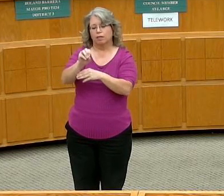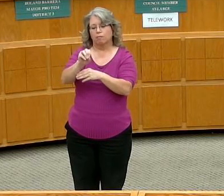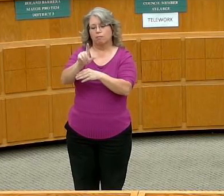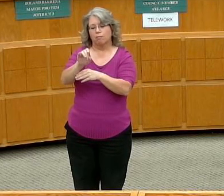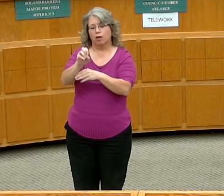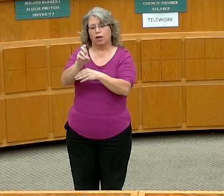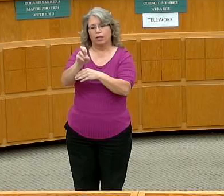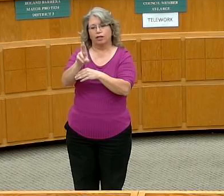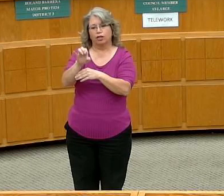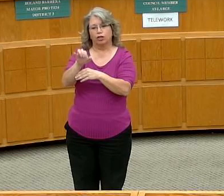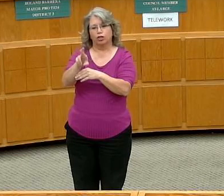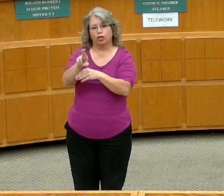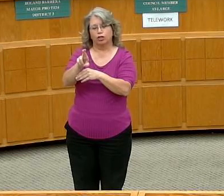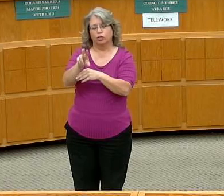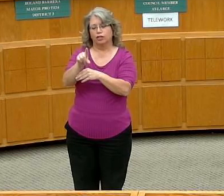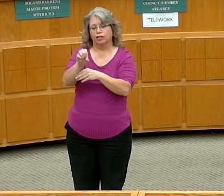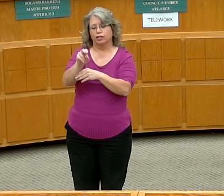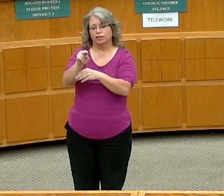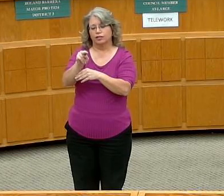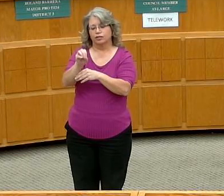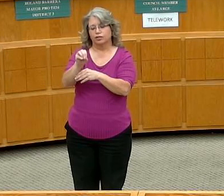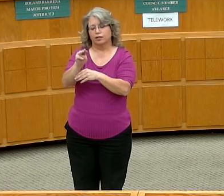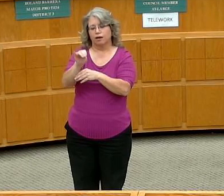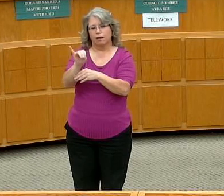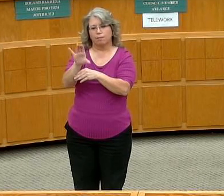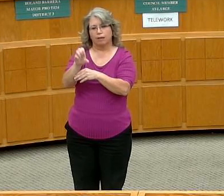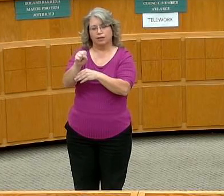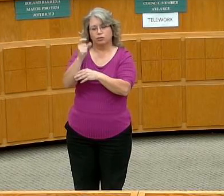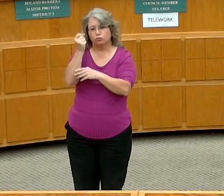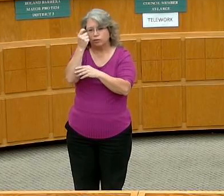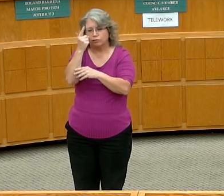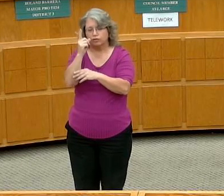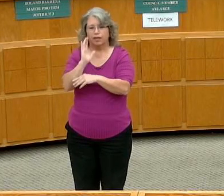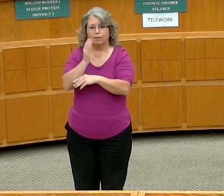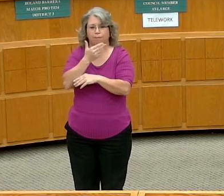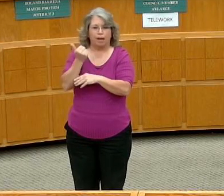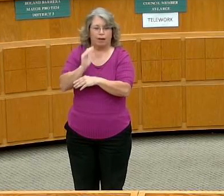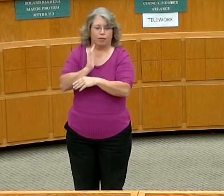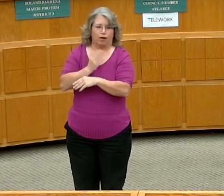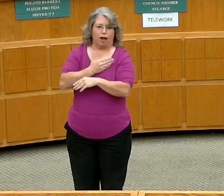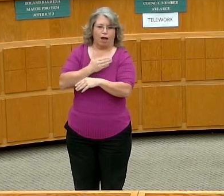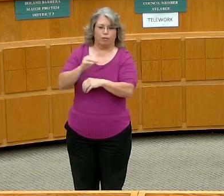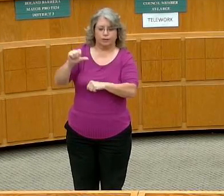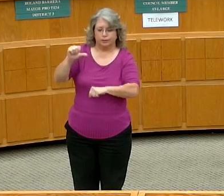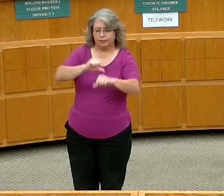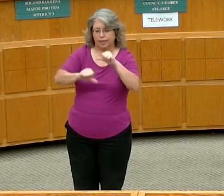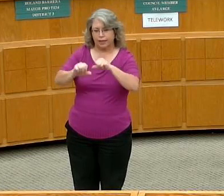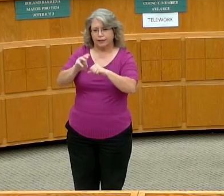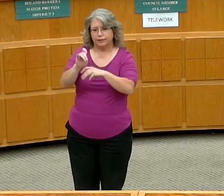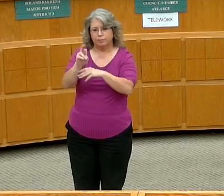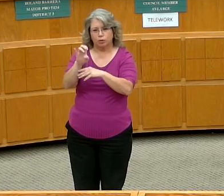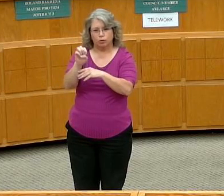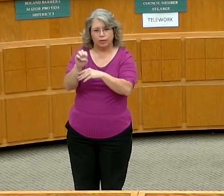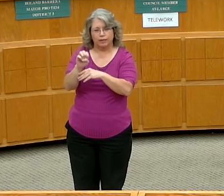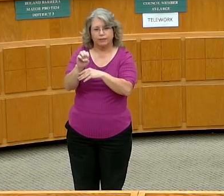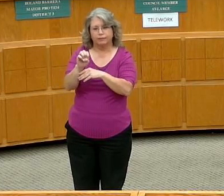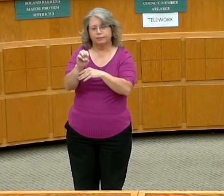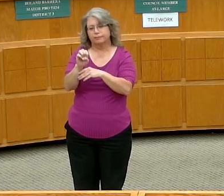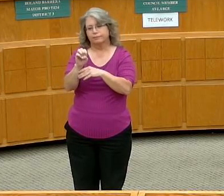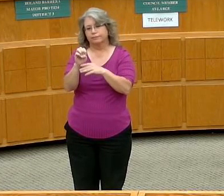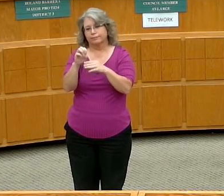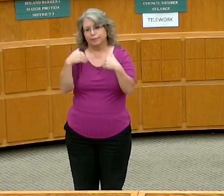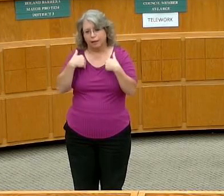genomics to advance our understanding of marine species and to promote sustainability of marine